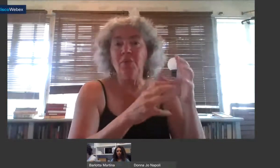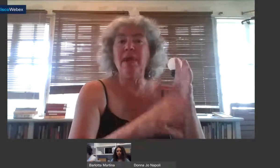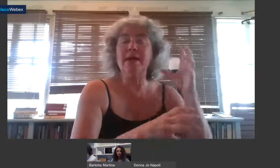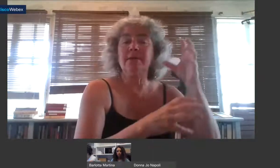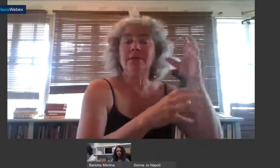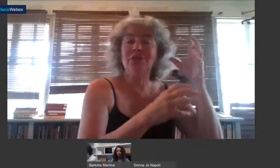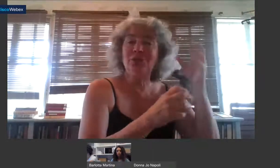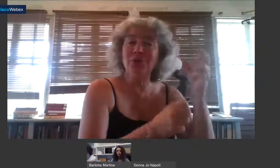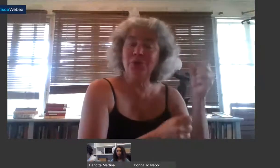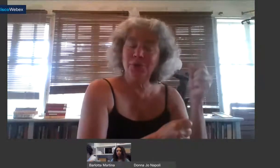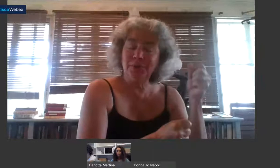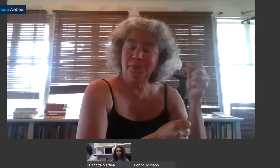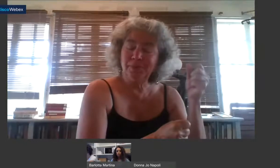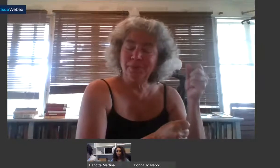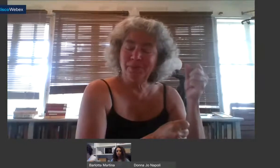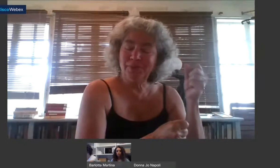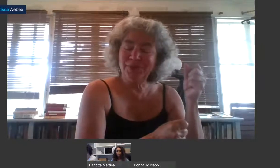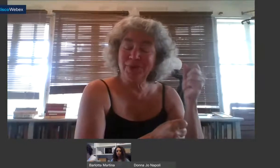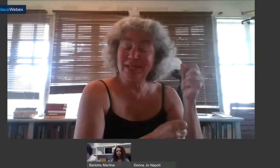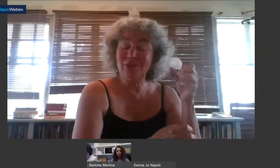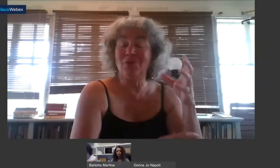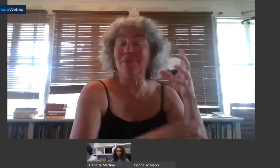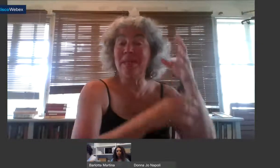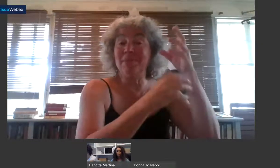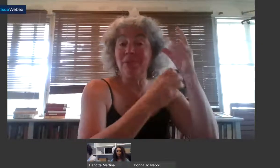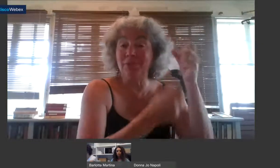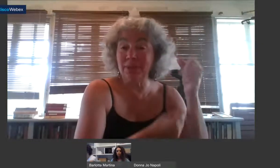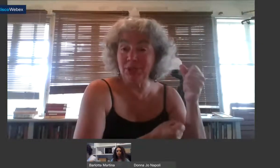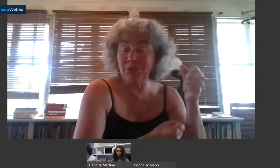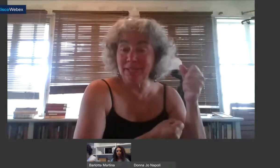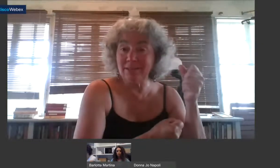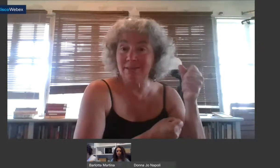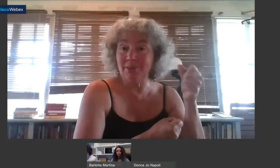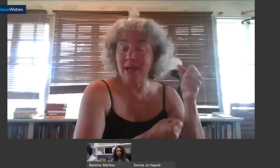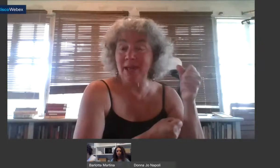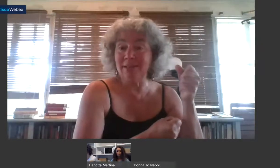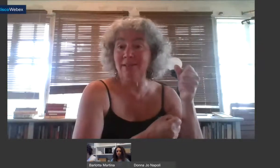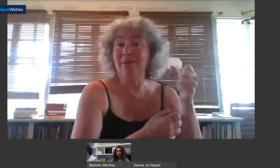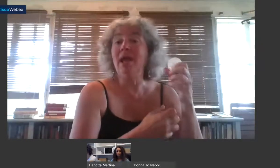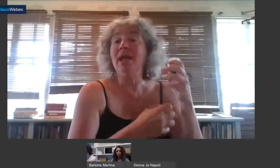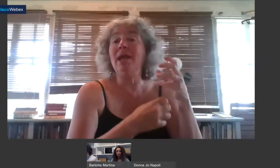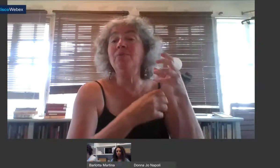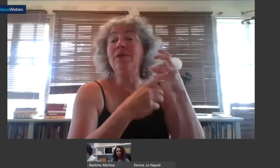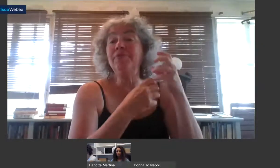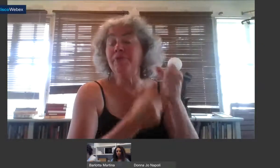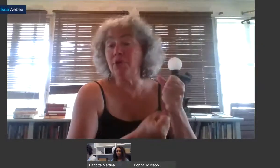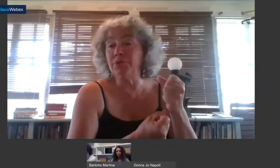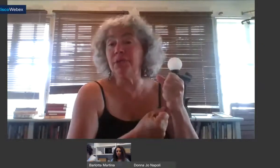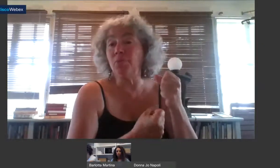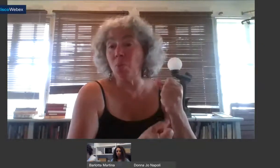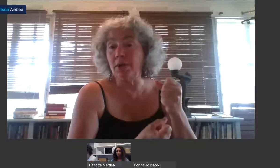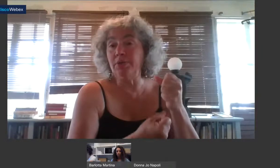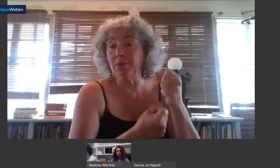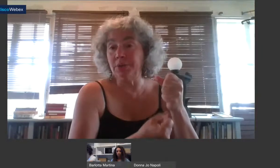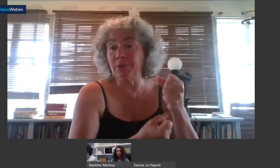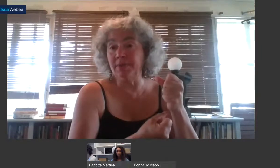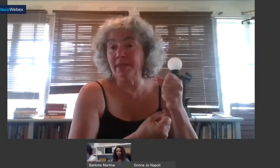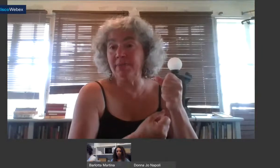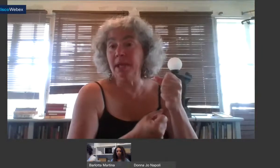We had 2 joints or maybe 3 joints that were active, and we've frozen 1 or 2 of them,